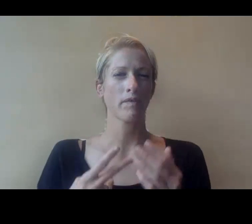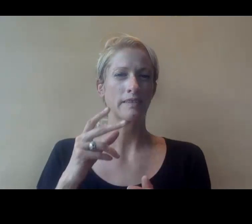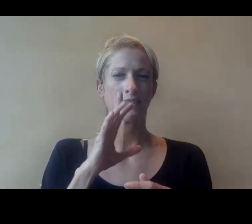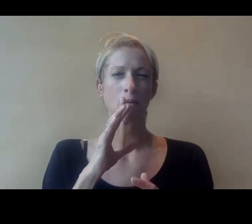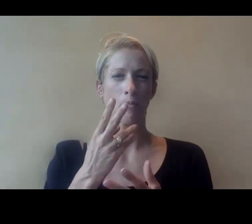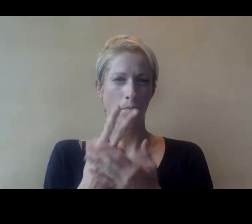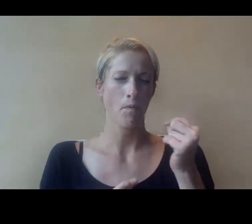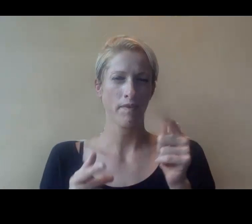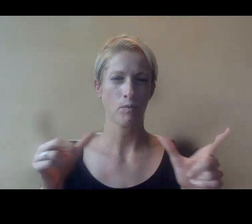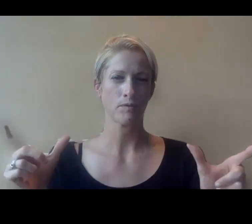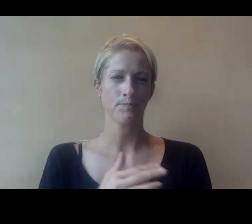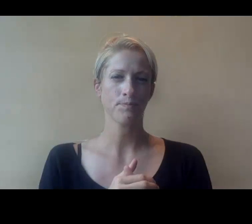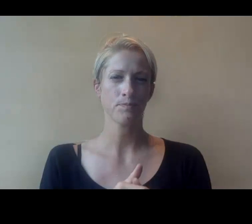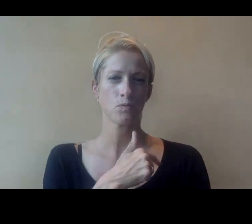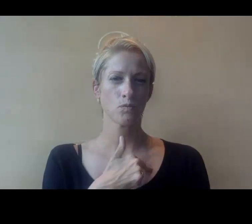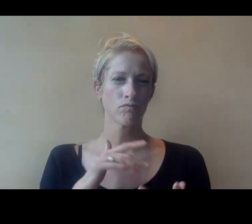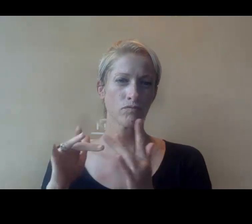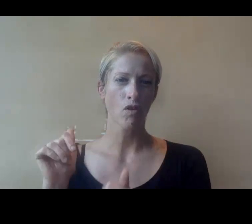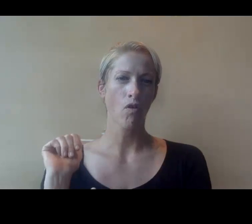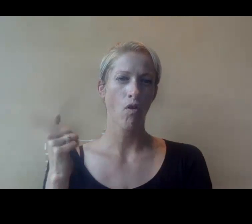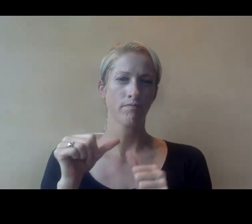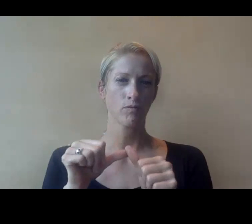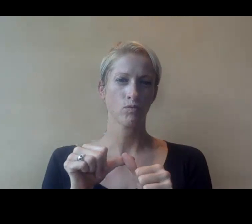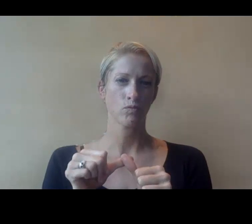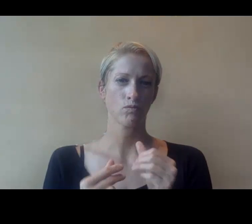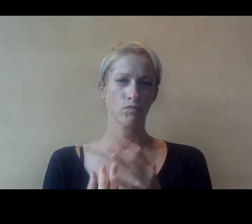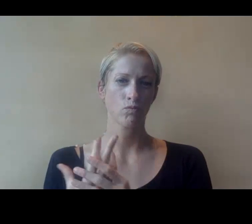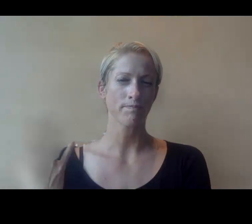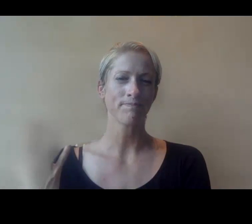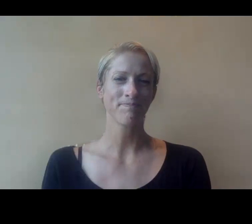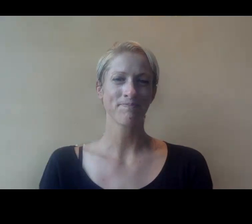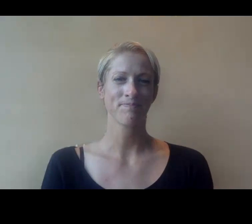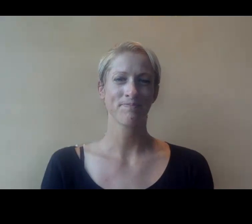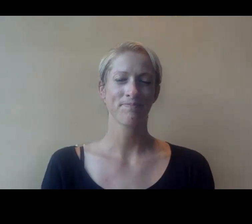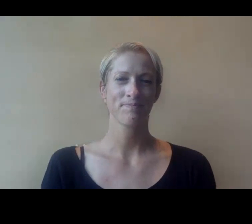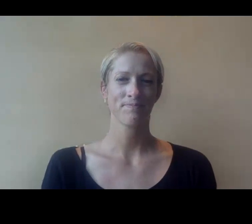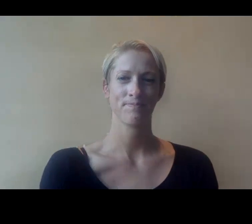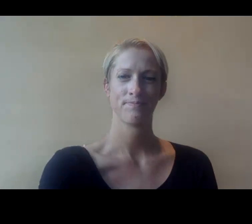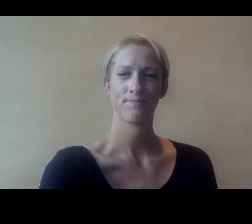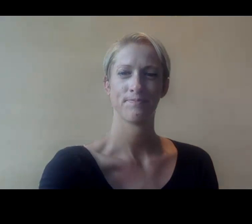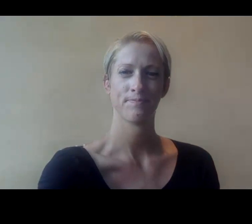growing that, throughout all of our things that we do here at the college.